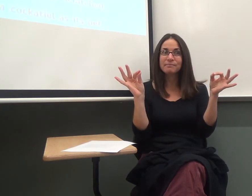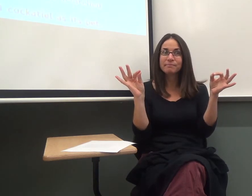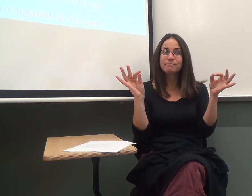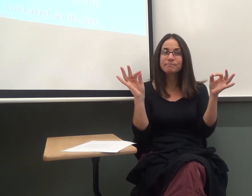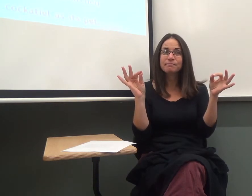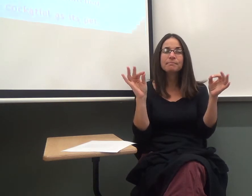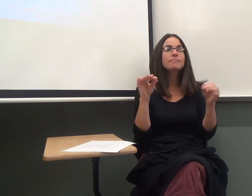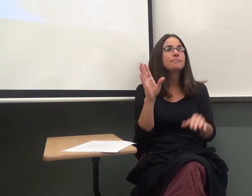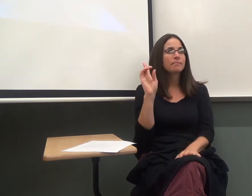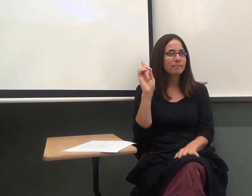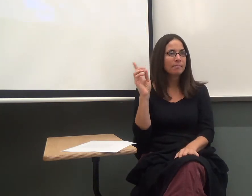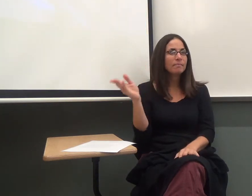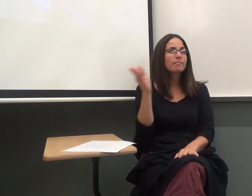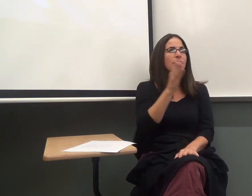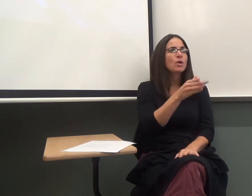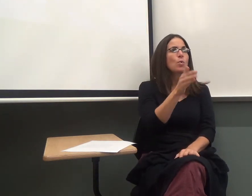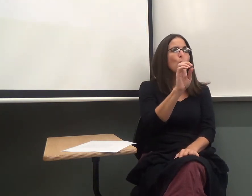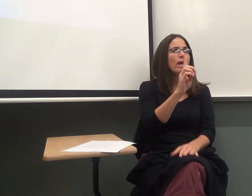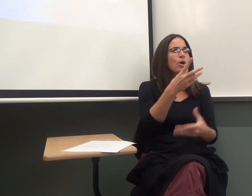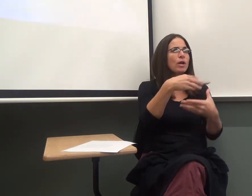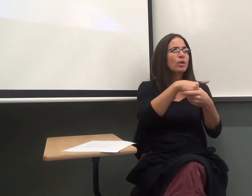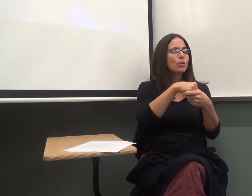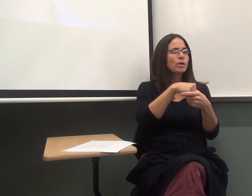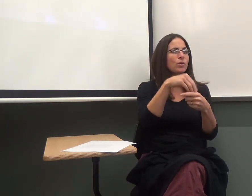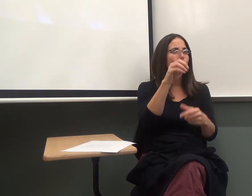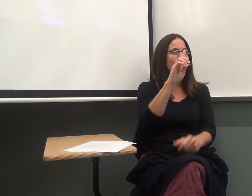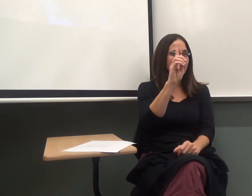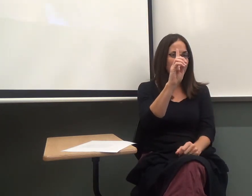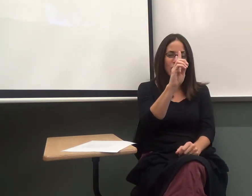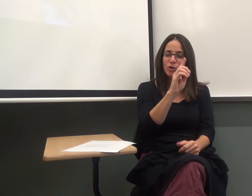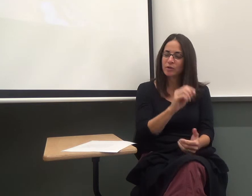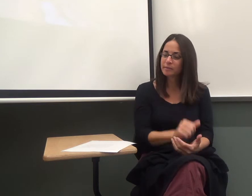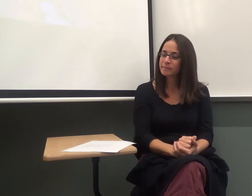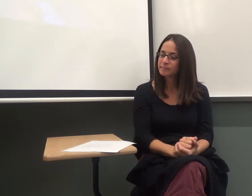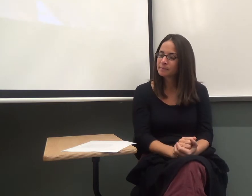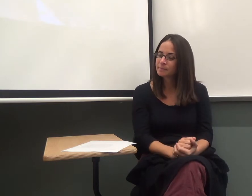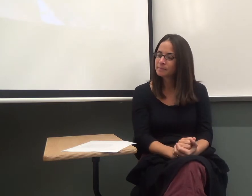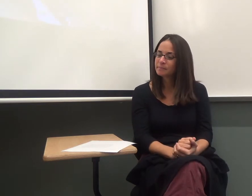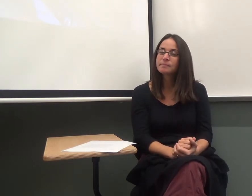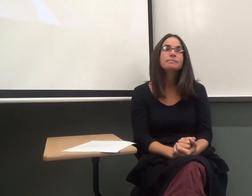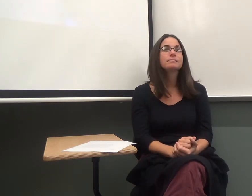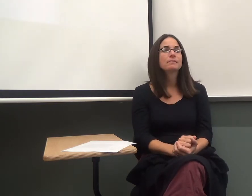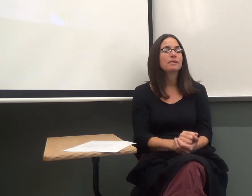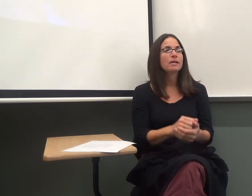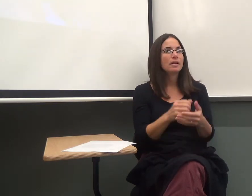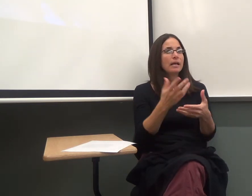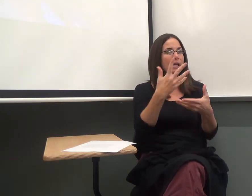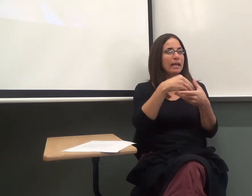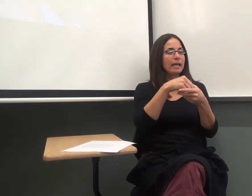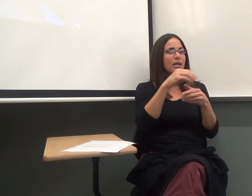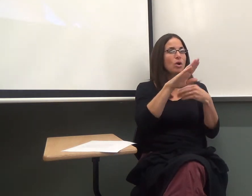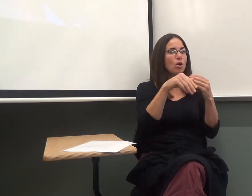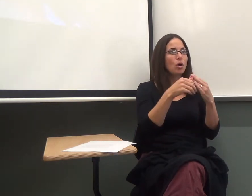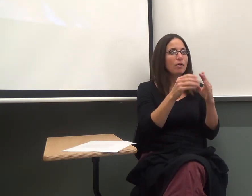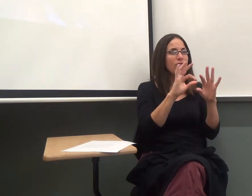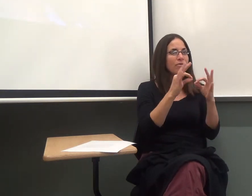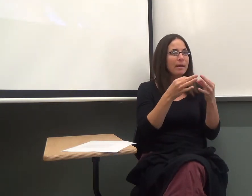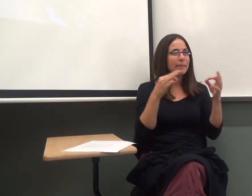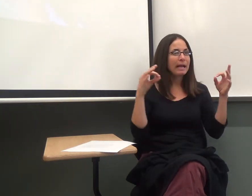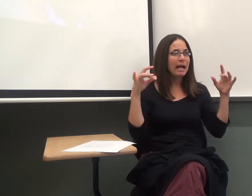included? Gather, family So if gathering. they're included in that, then that means this is what? What is that? Prepositional A